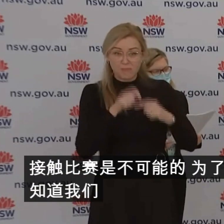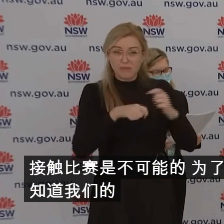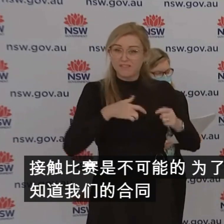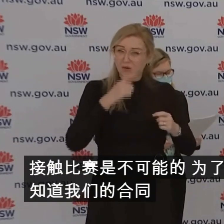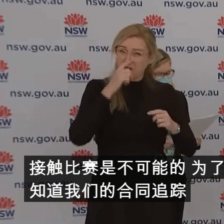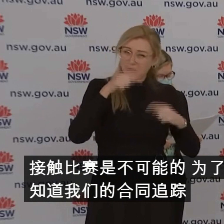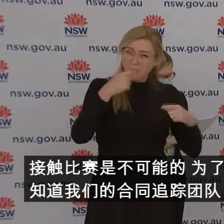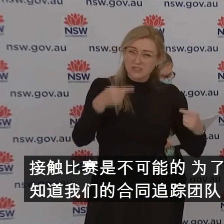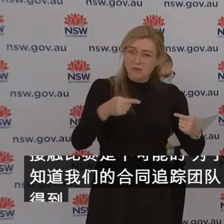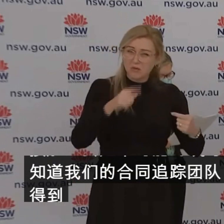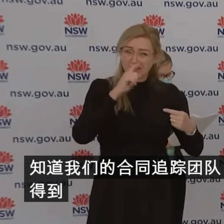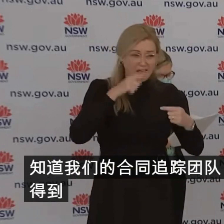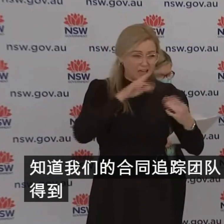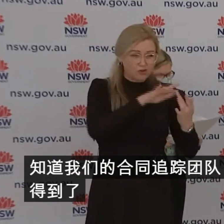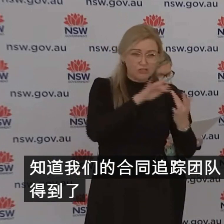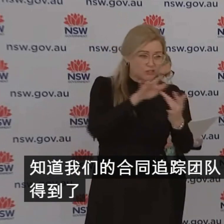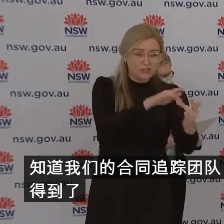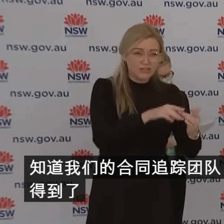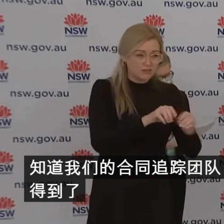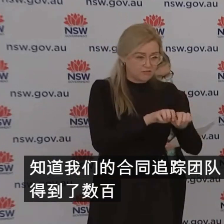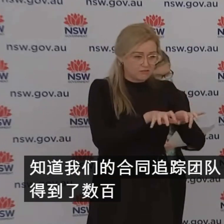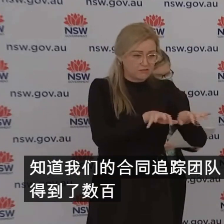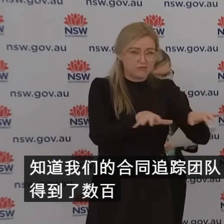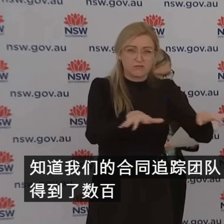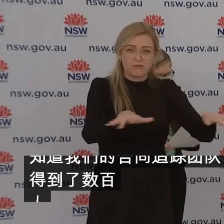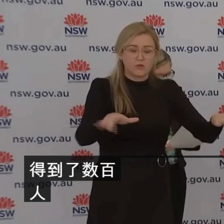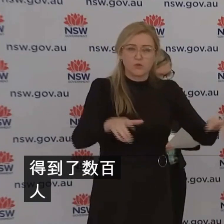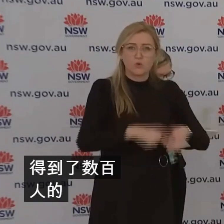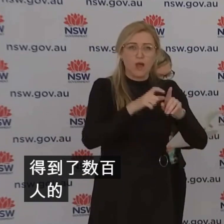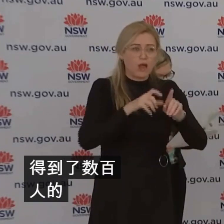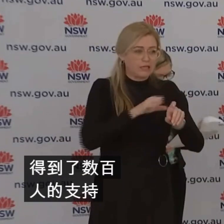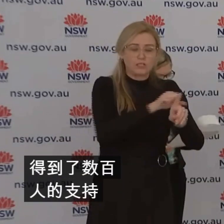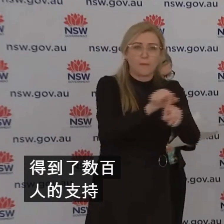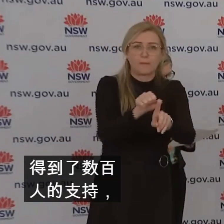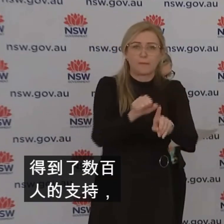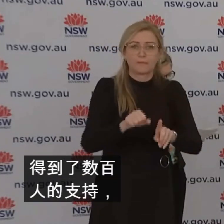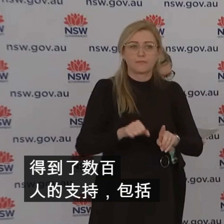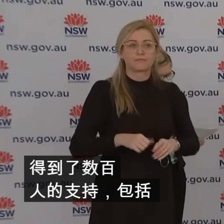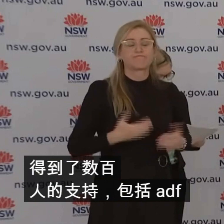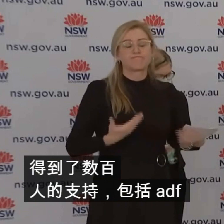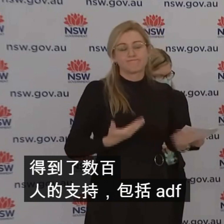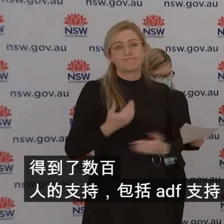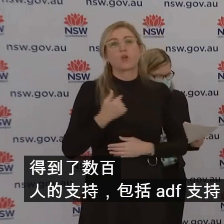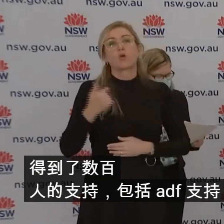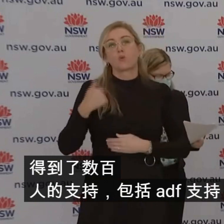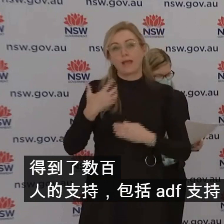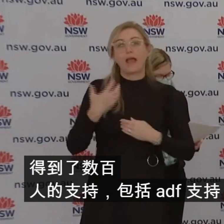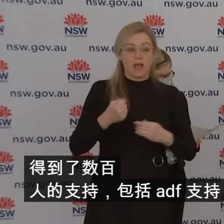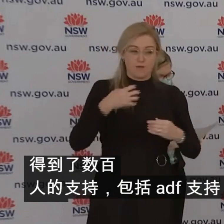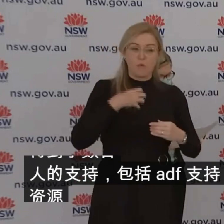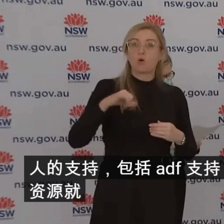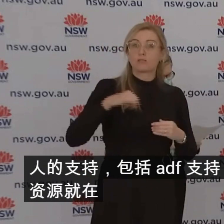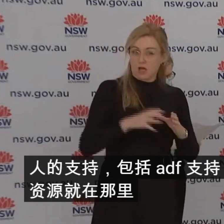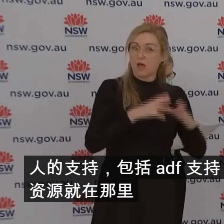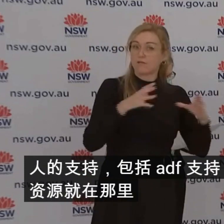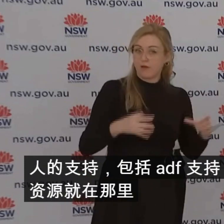know that our contact tracing teams have been boosted by several hundred people, including ADF support. So